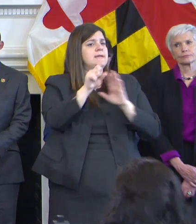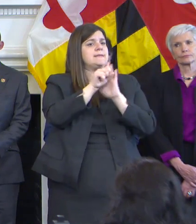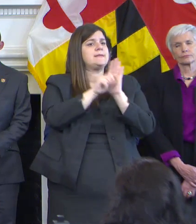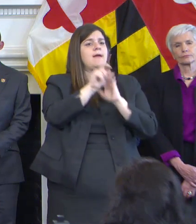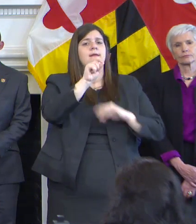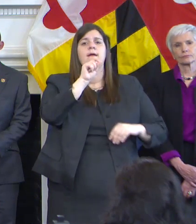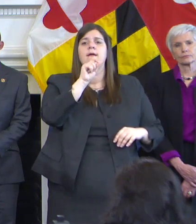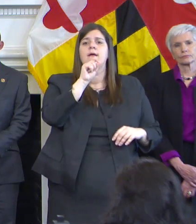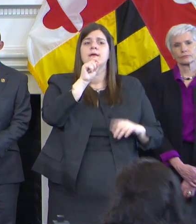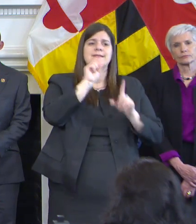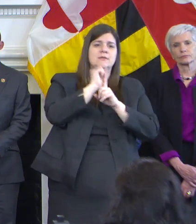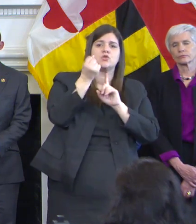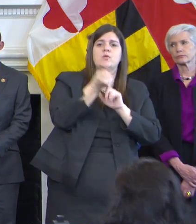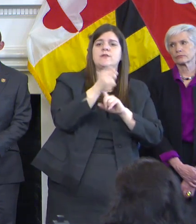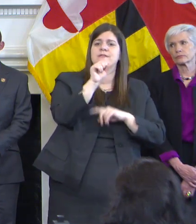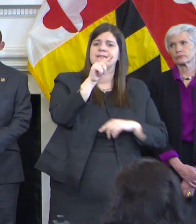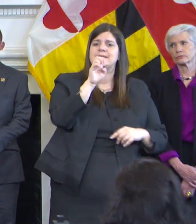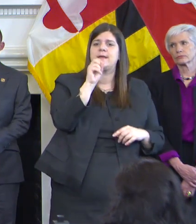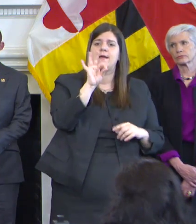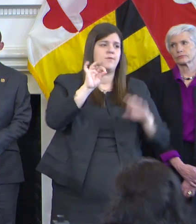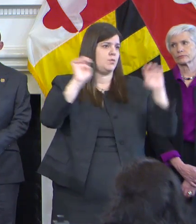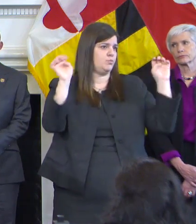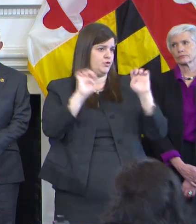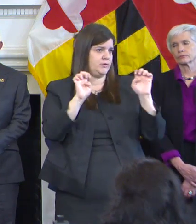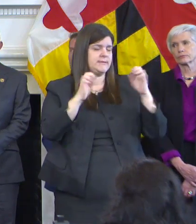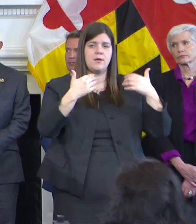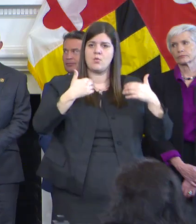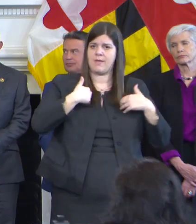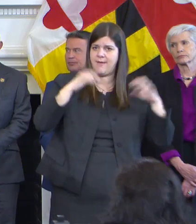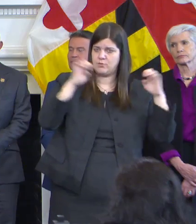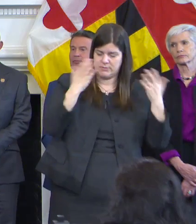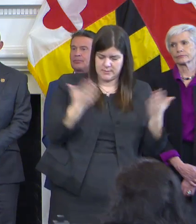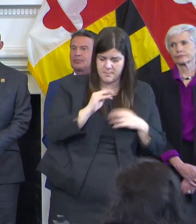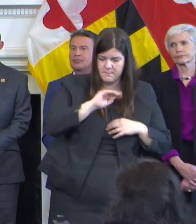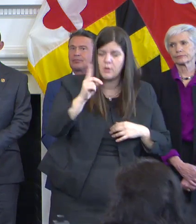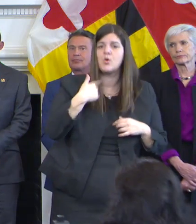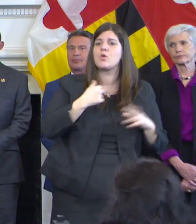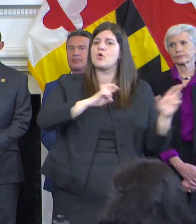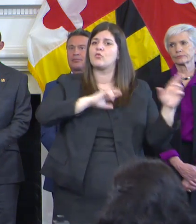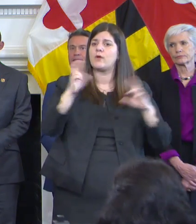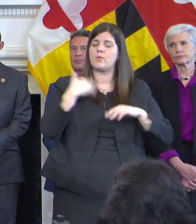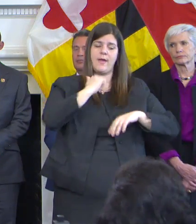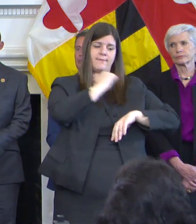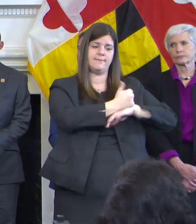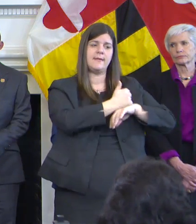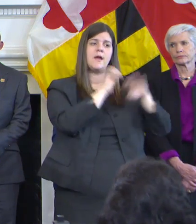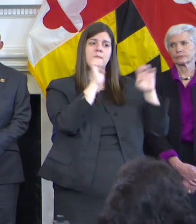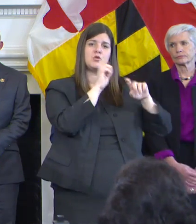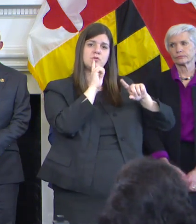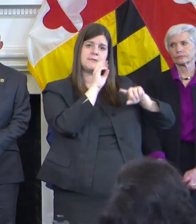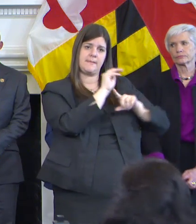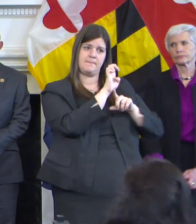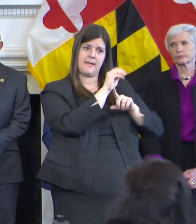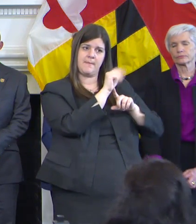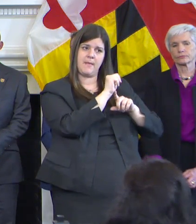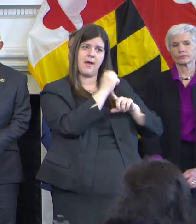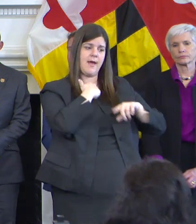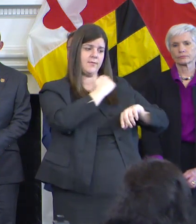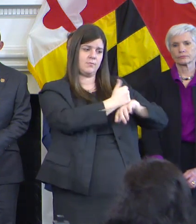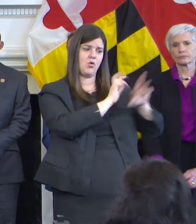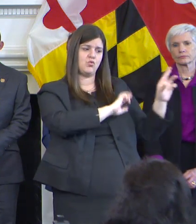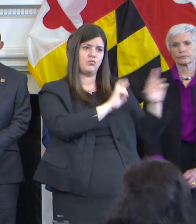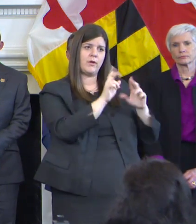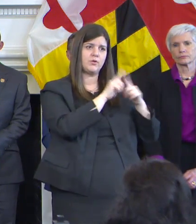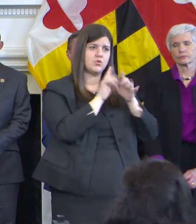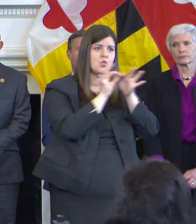Maryland Emergency Management Agency stood up to be able to coordinate all of the different state agencies and to coordinate with all the